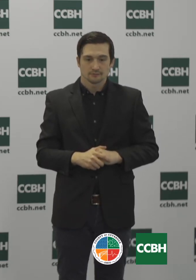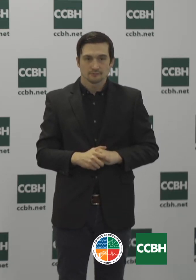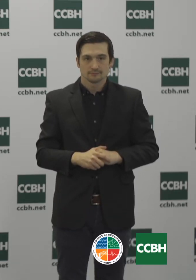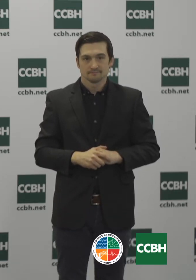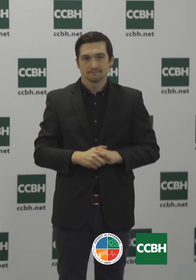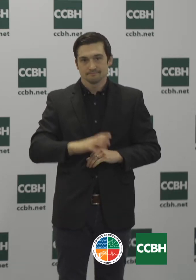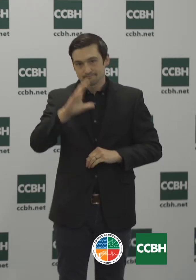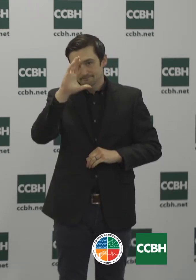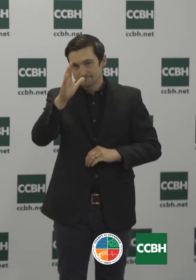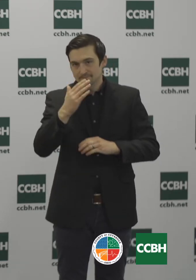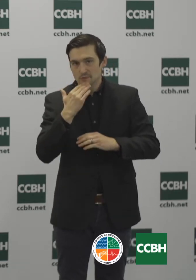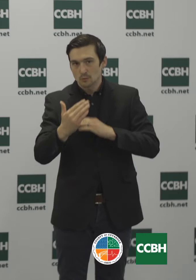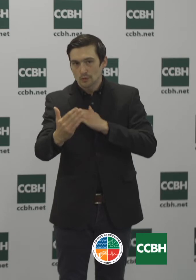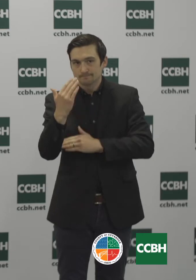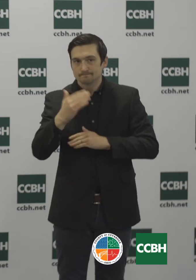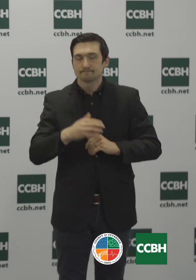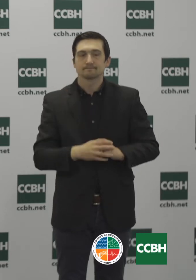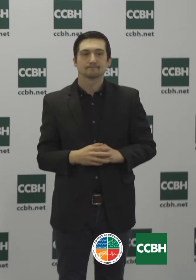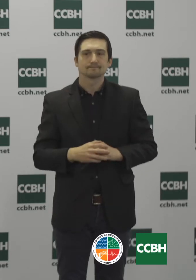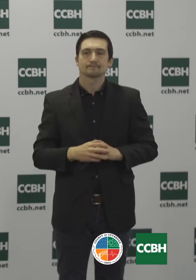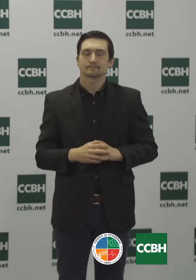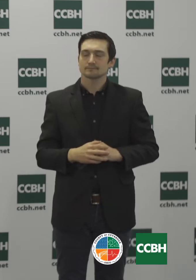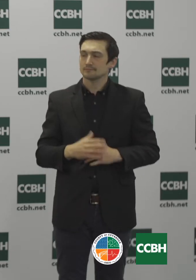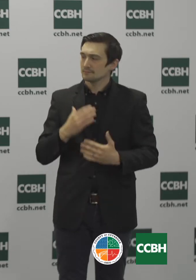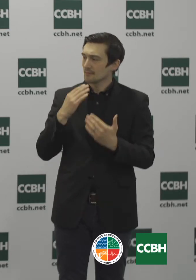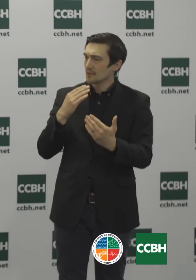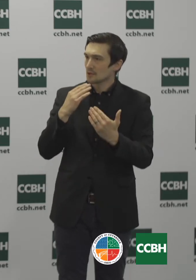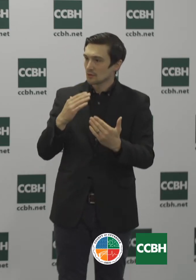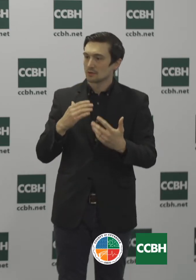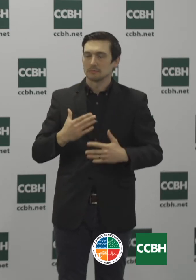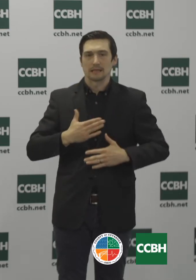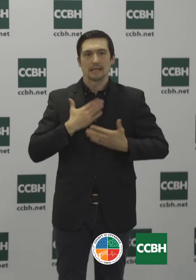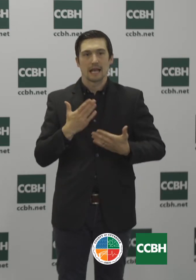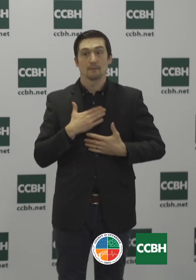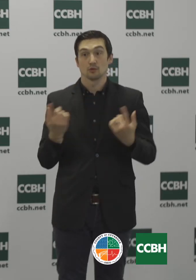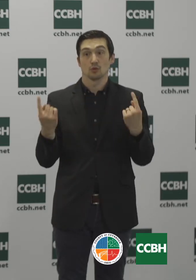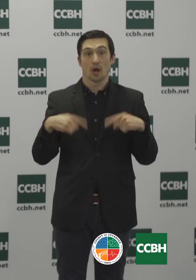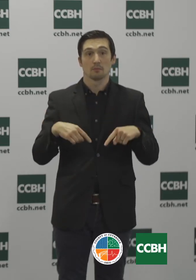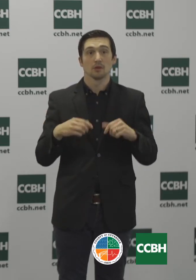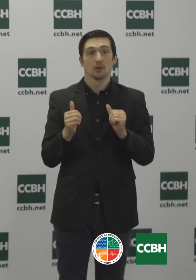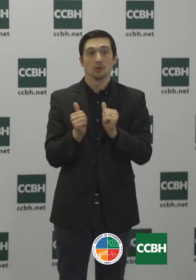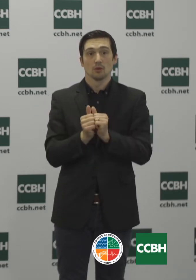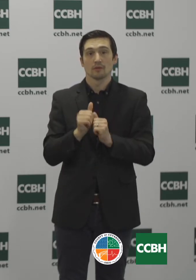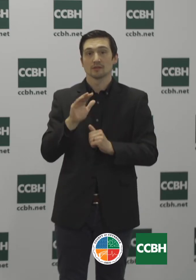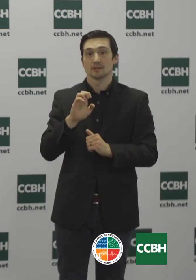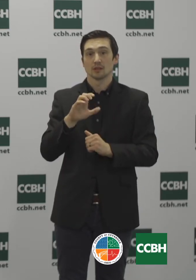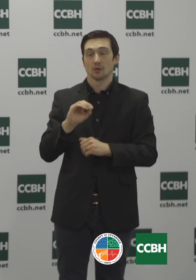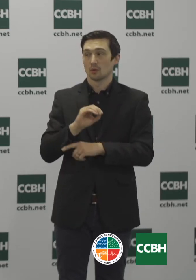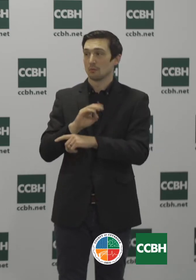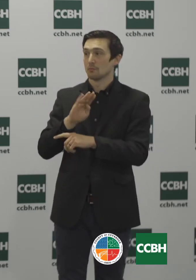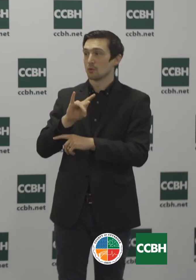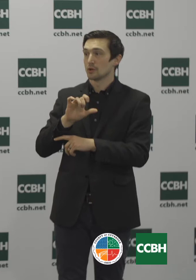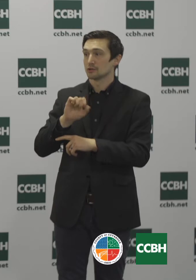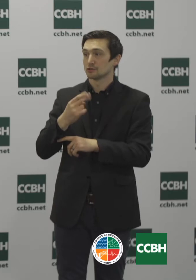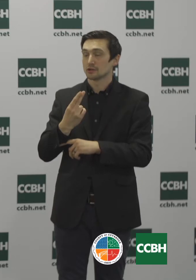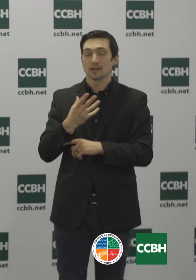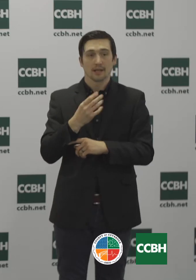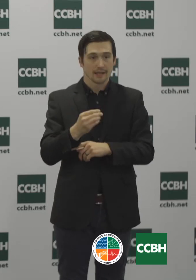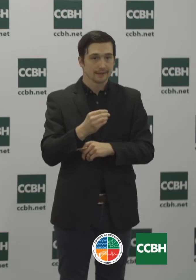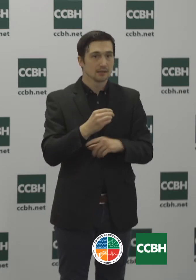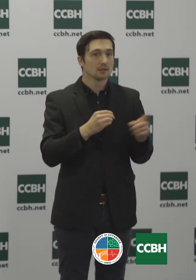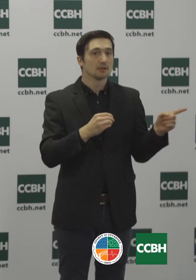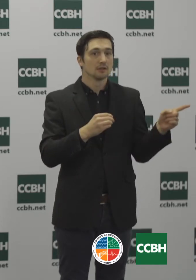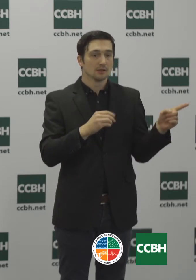Good morning, and thank you. I'm happy to be here with County Executive Budish and our Commissioner of